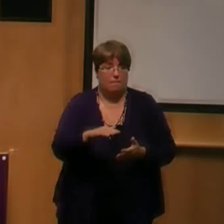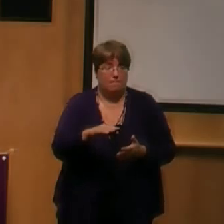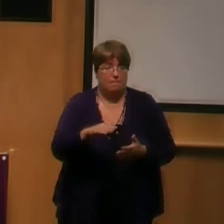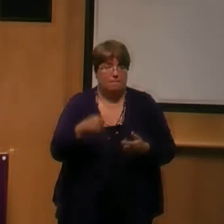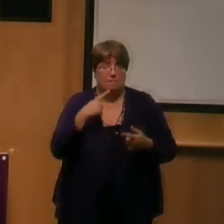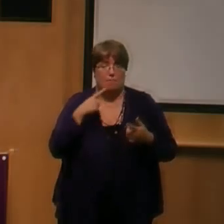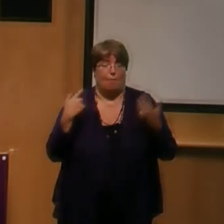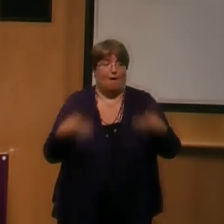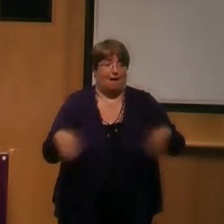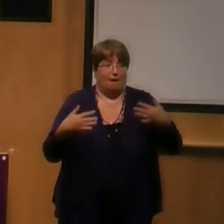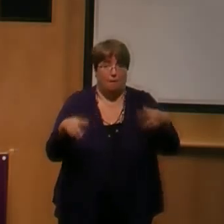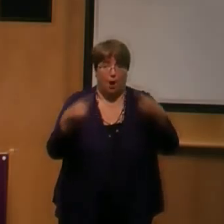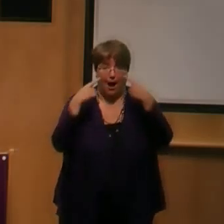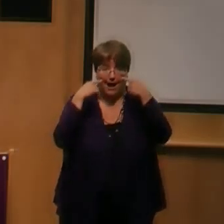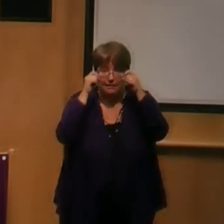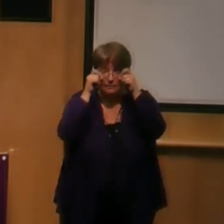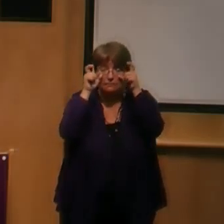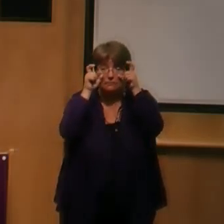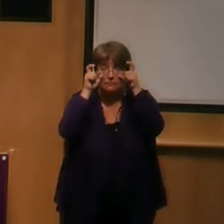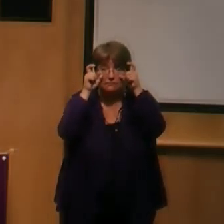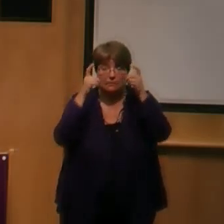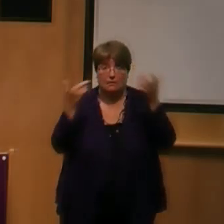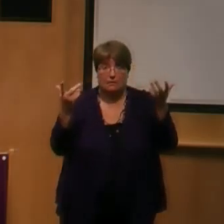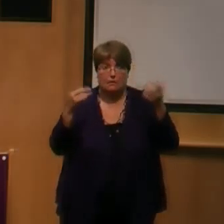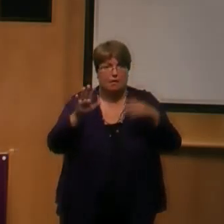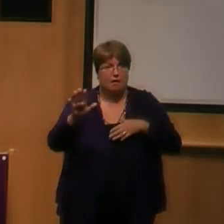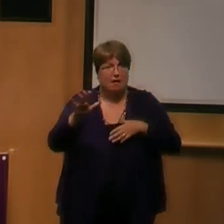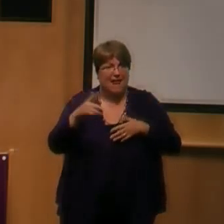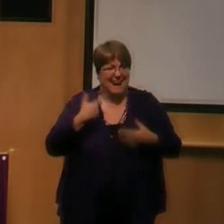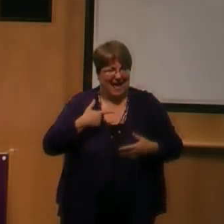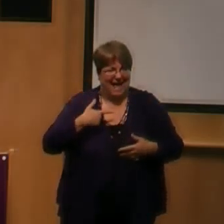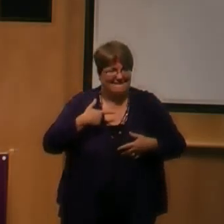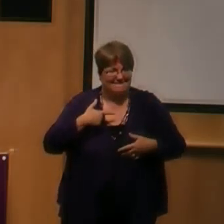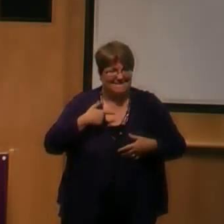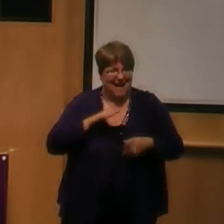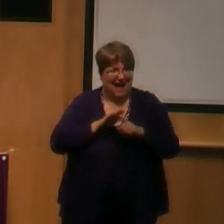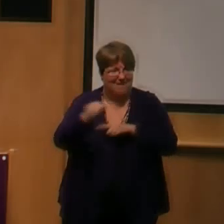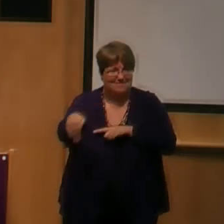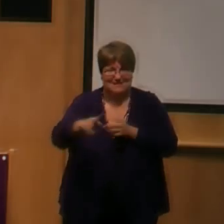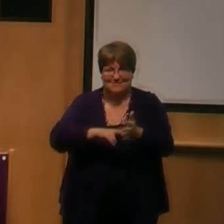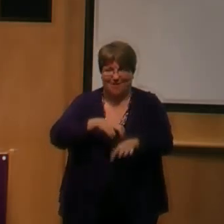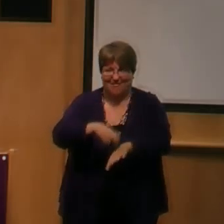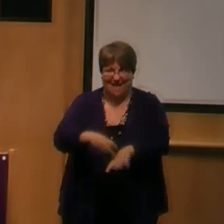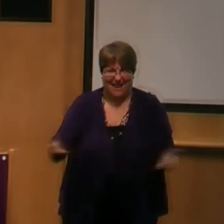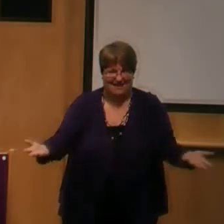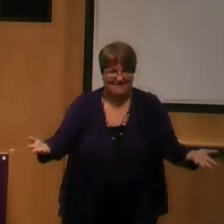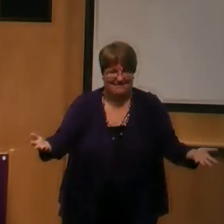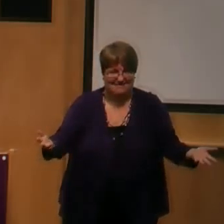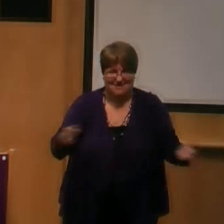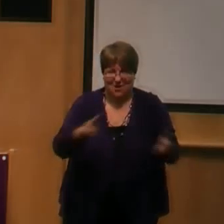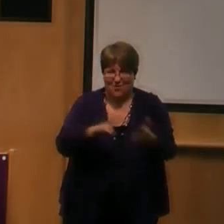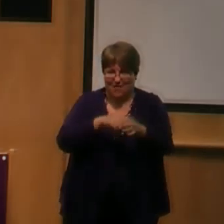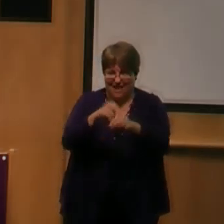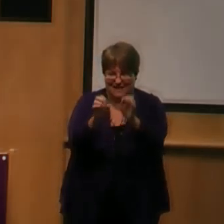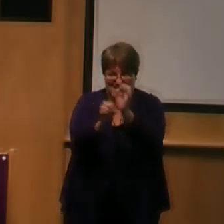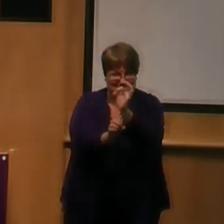event. And amazing time. It really was an eye-opener for her. You know, and realized that it was